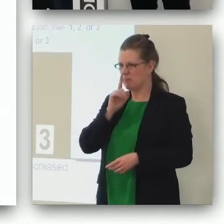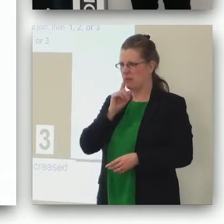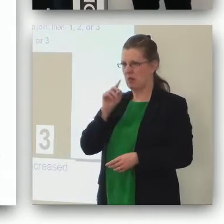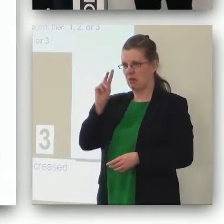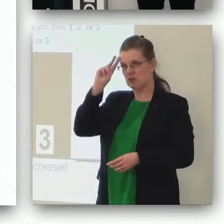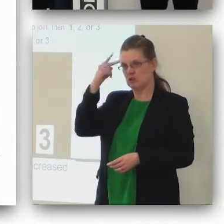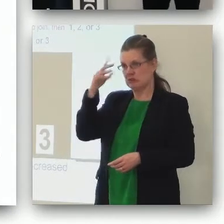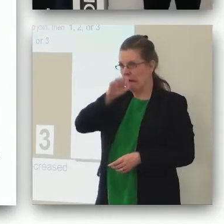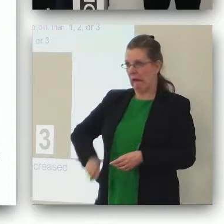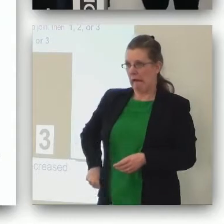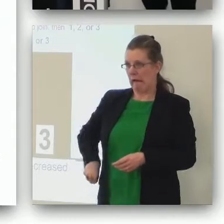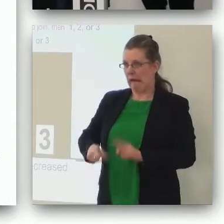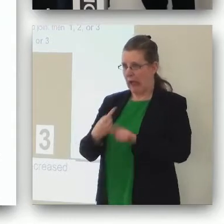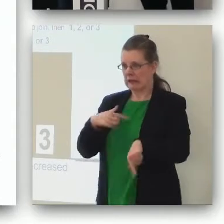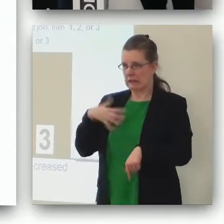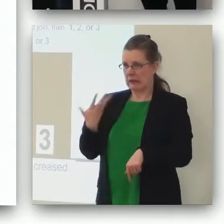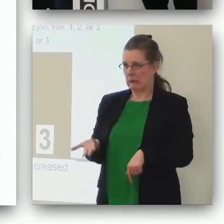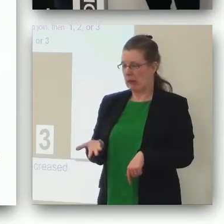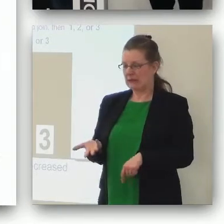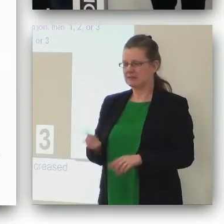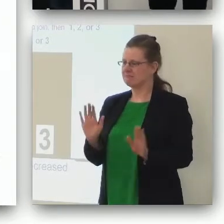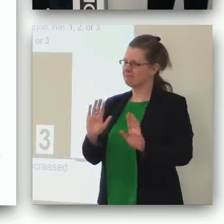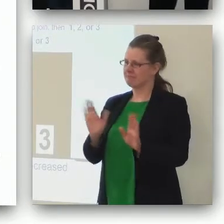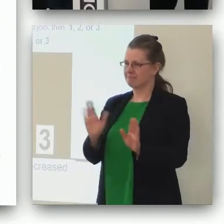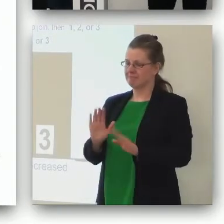their answers somehow.